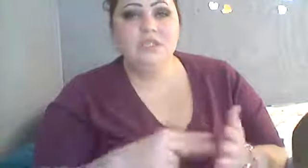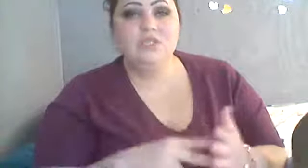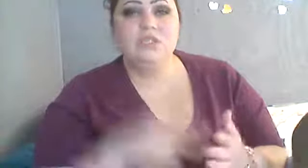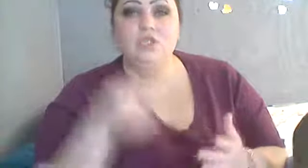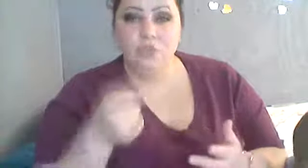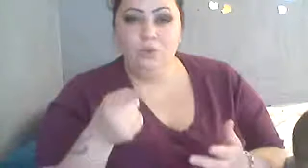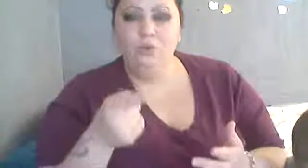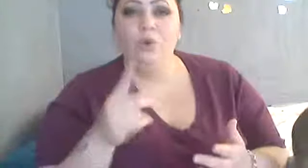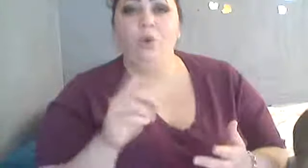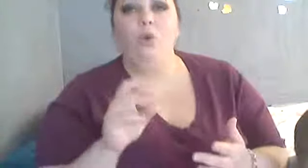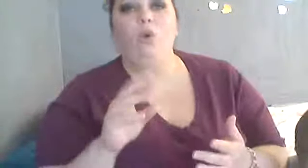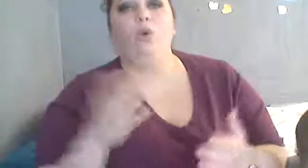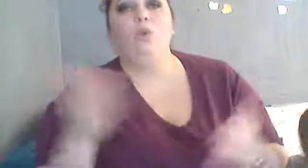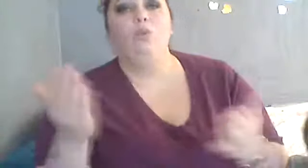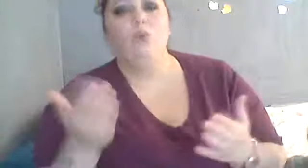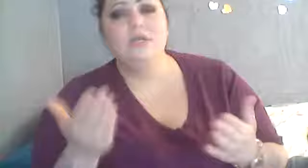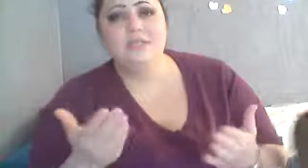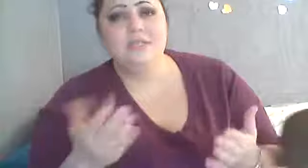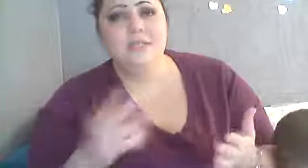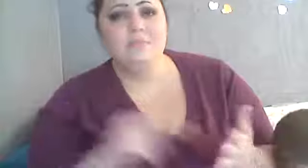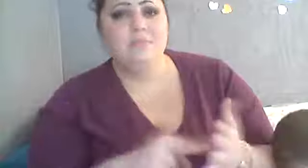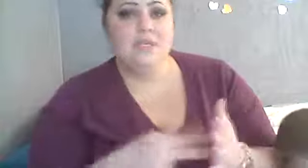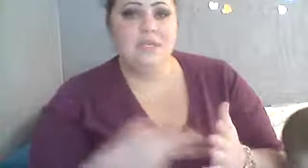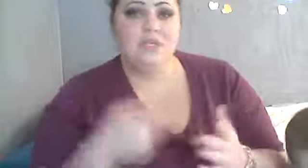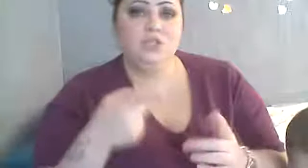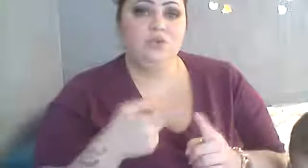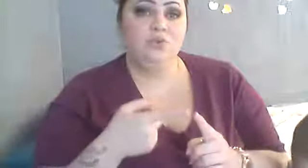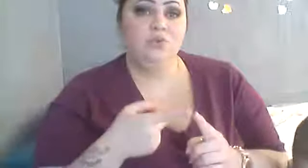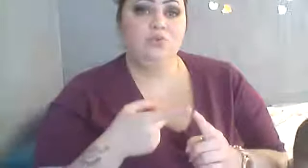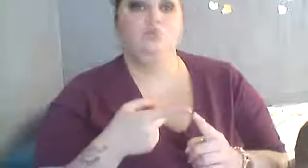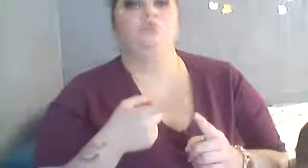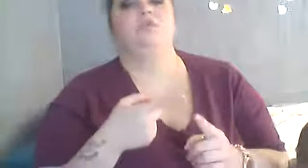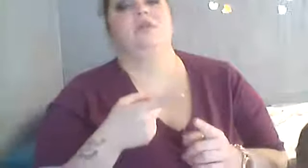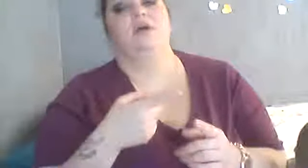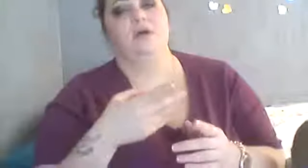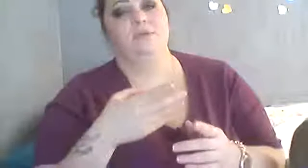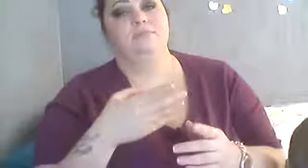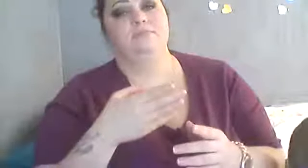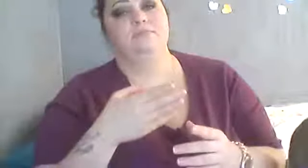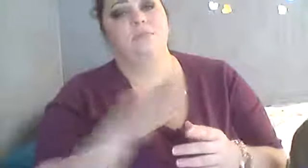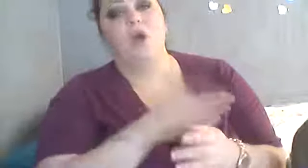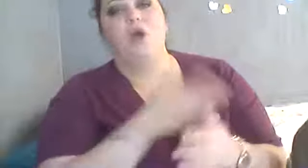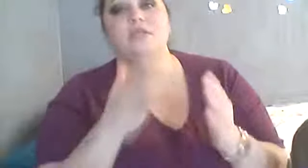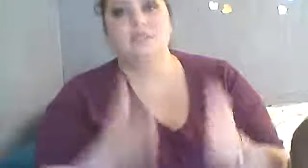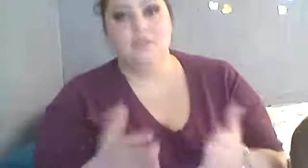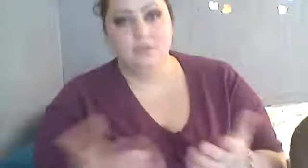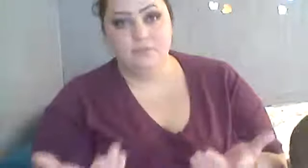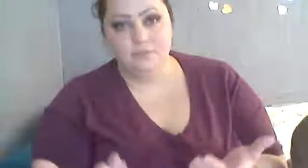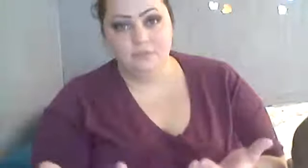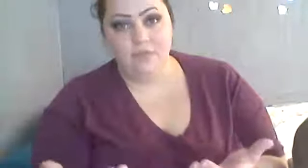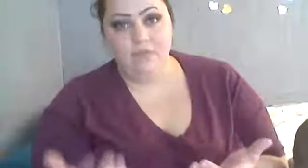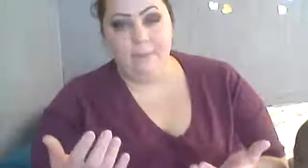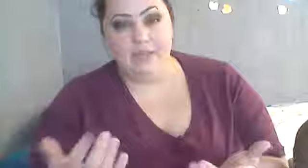to you, or what does it mean to the artist, if that makes